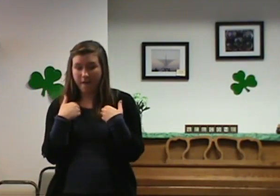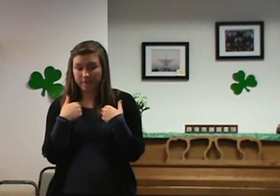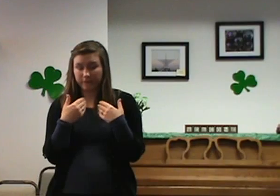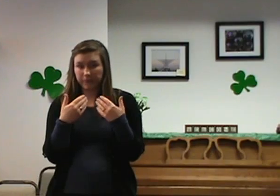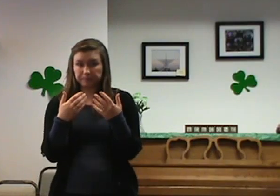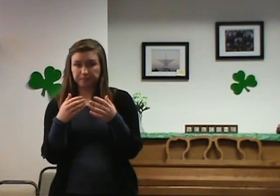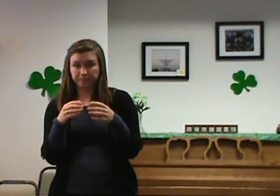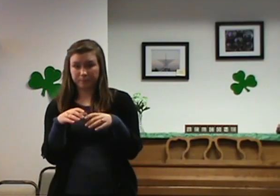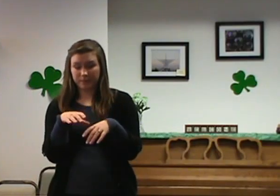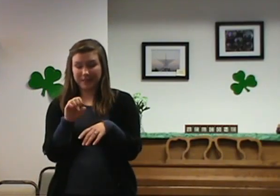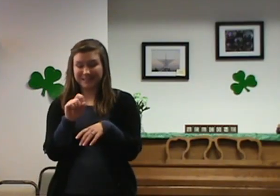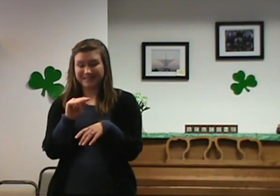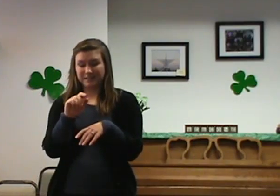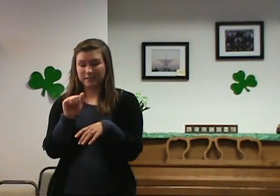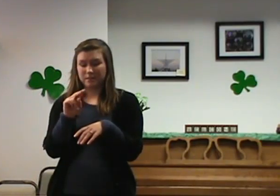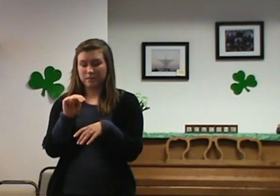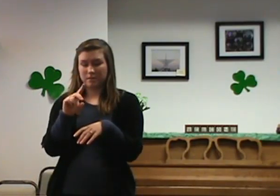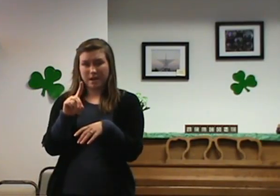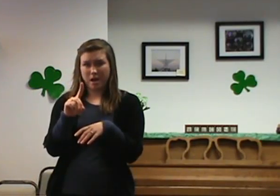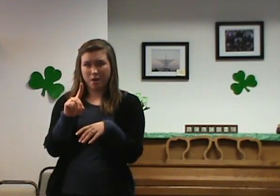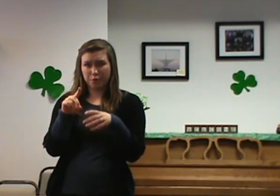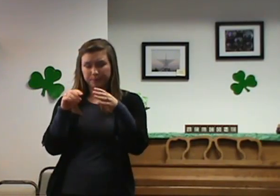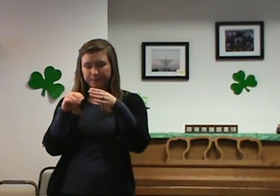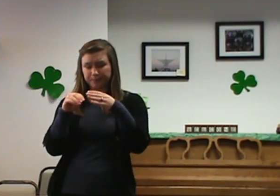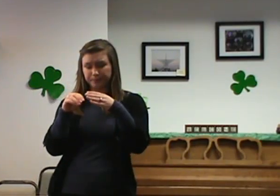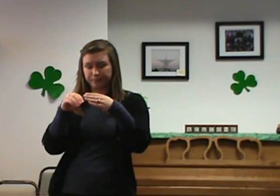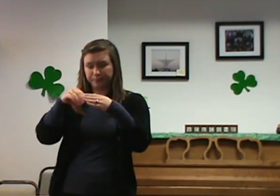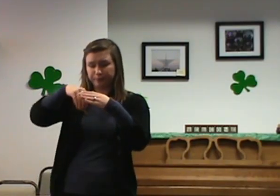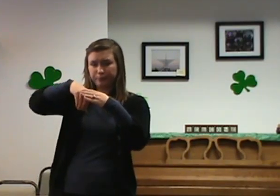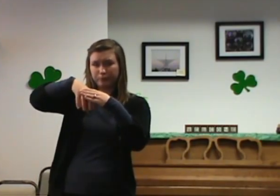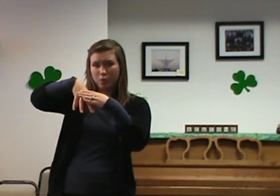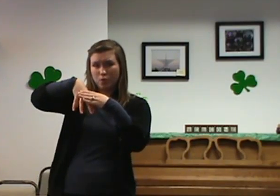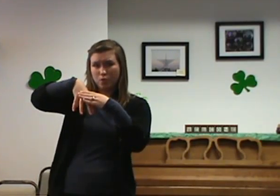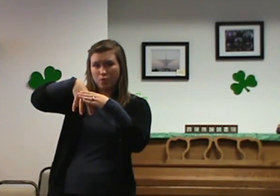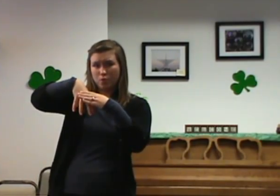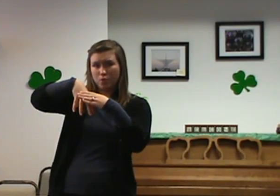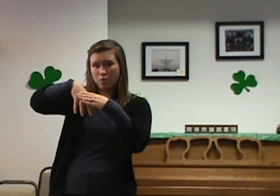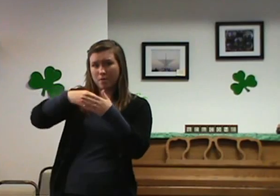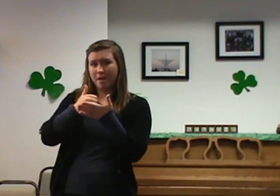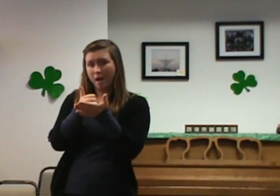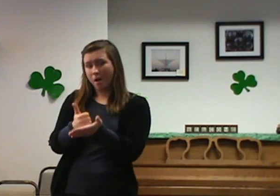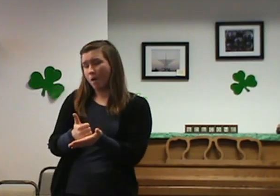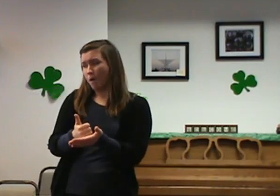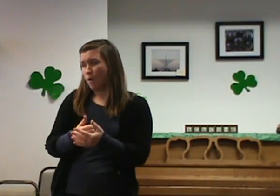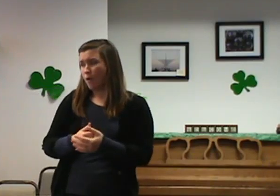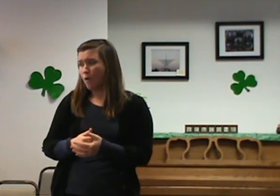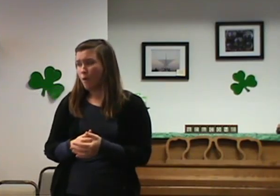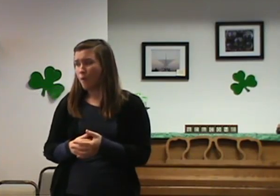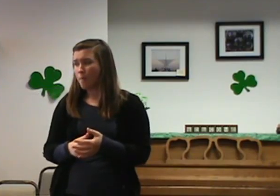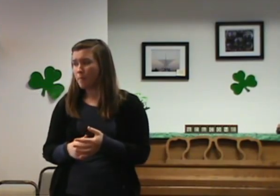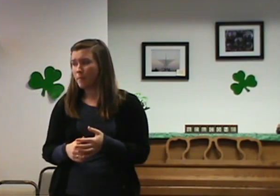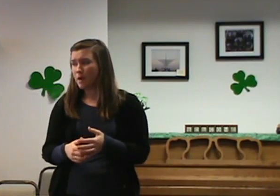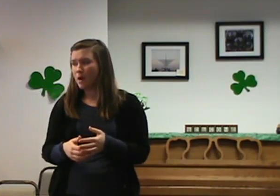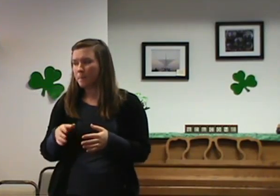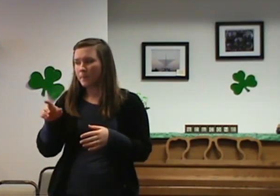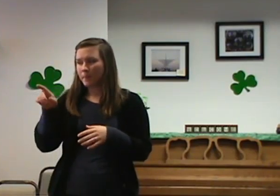we've been working with for the last few years. This is the regular Ruby. It has